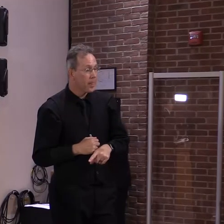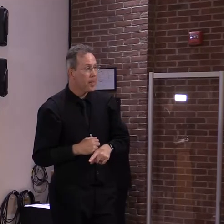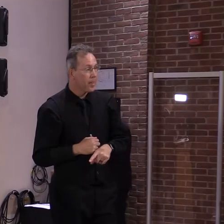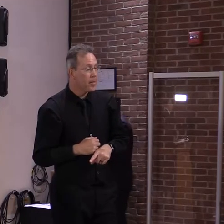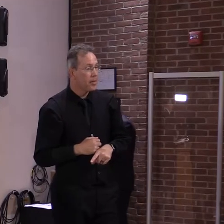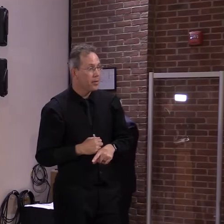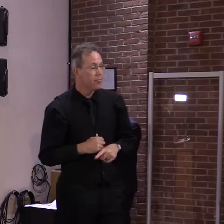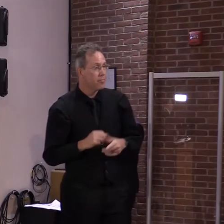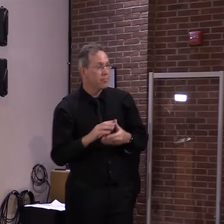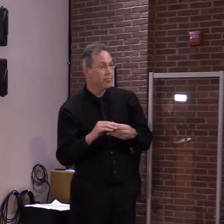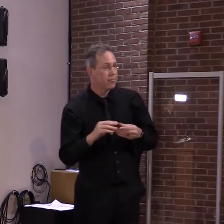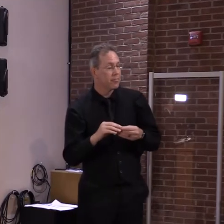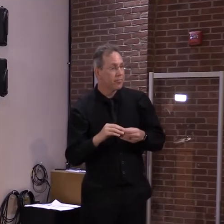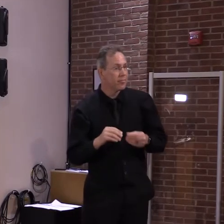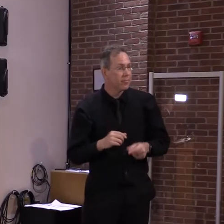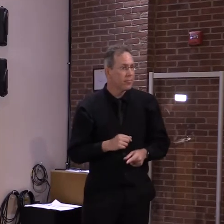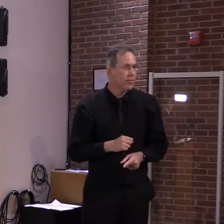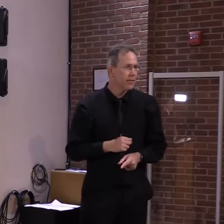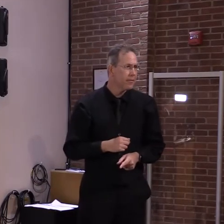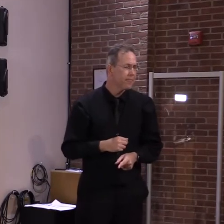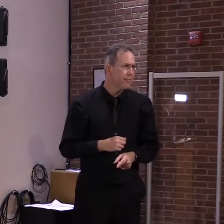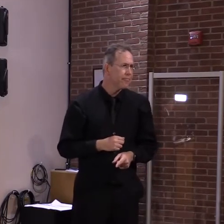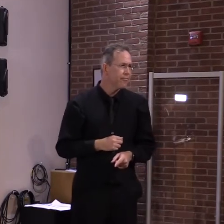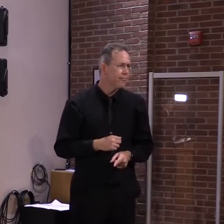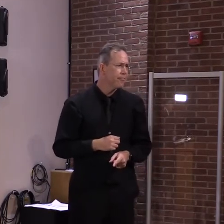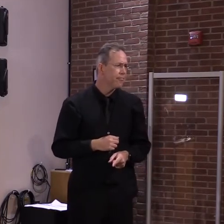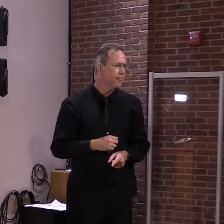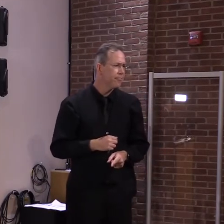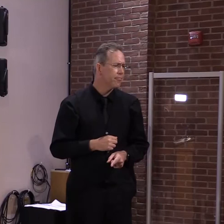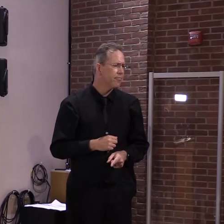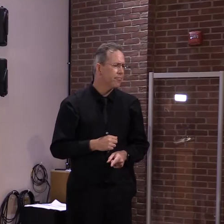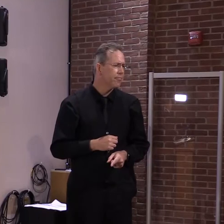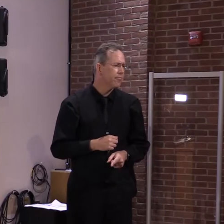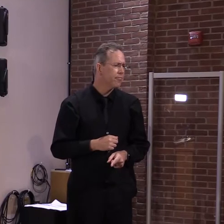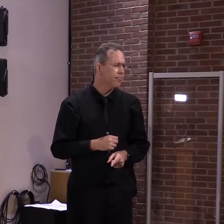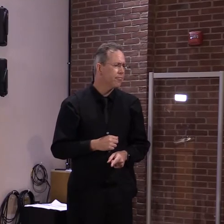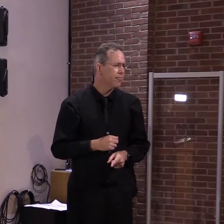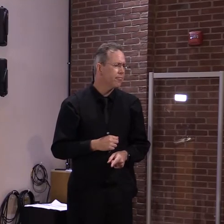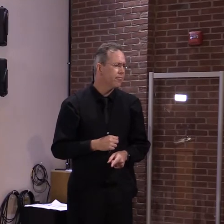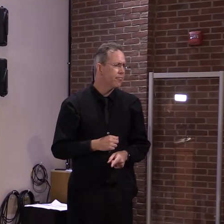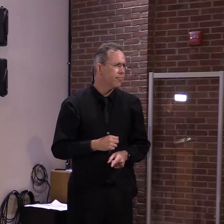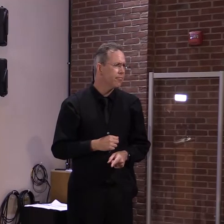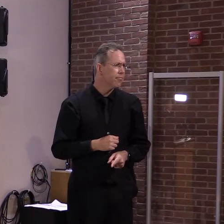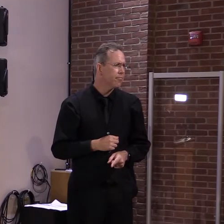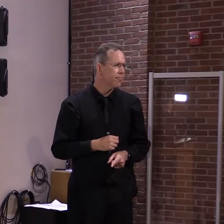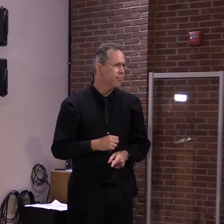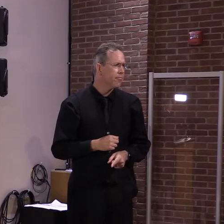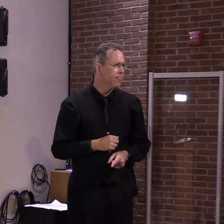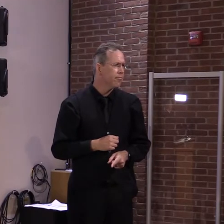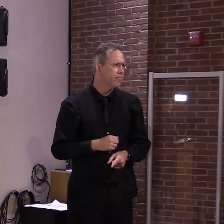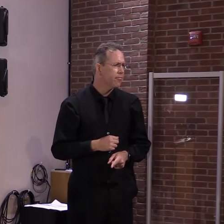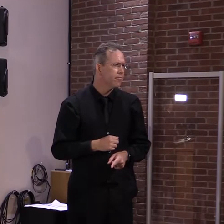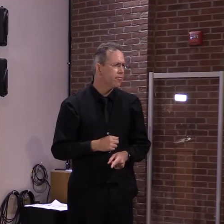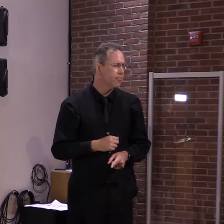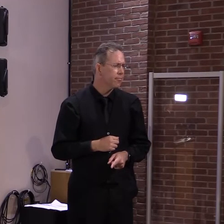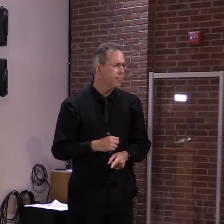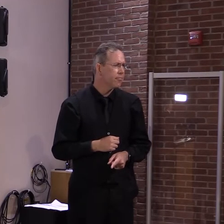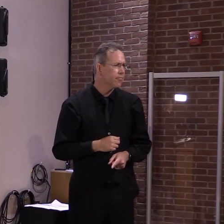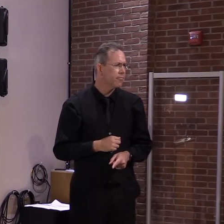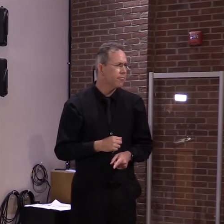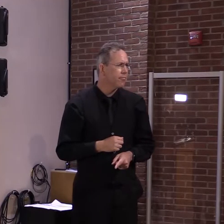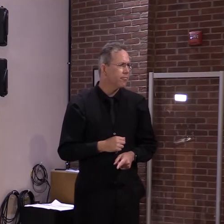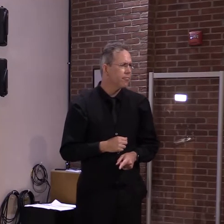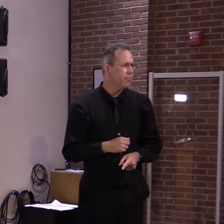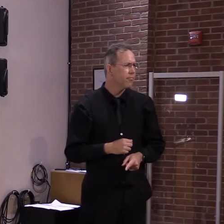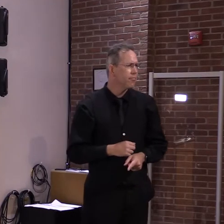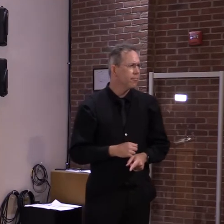Times recently reported a St. Jude's virologist saying, quote, that we haven't had a traditional influenza season this low as long as